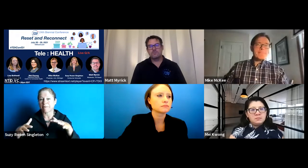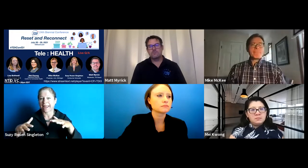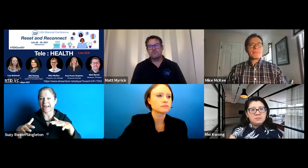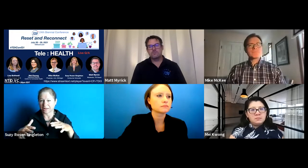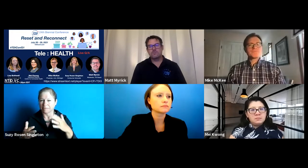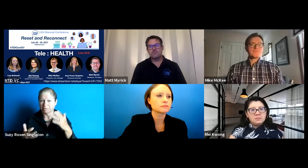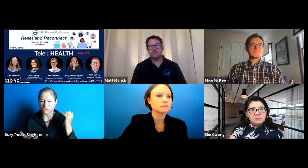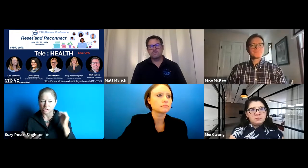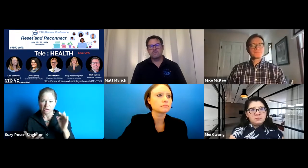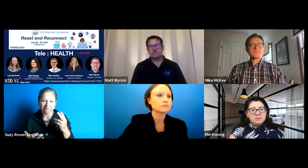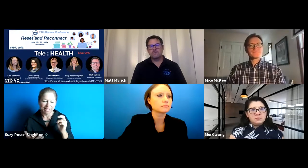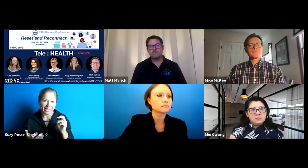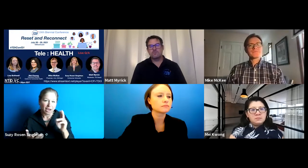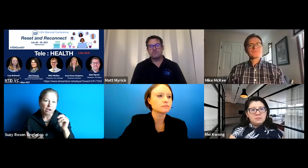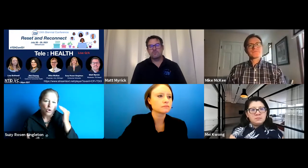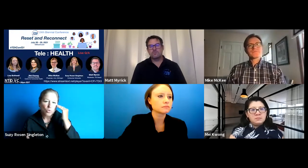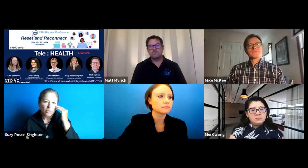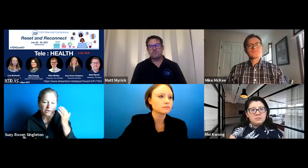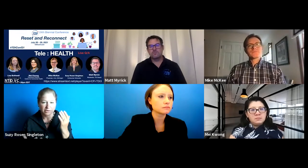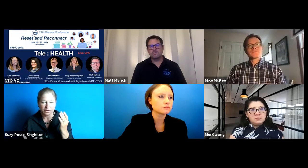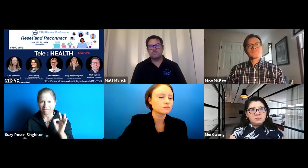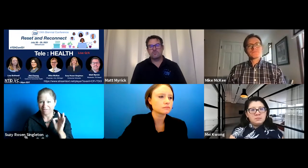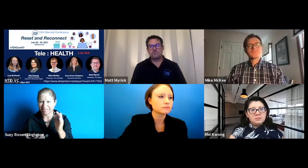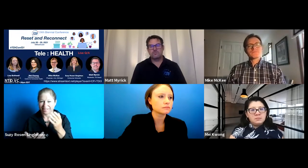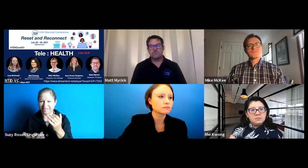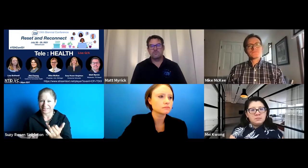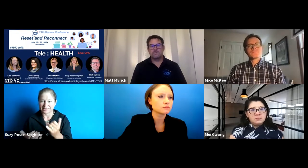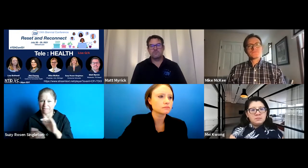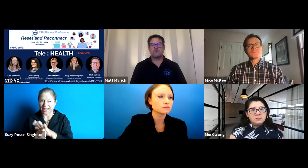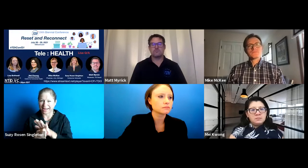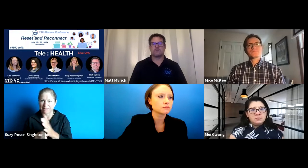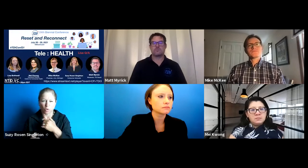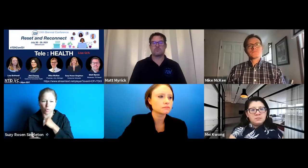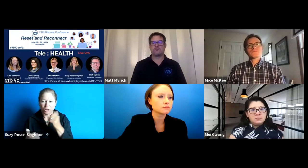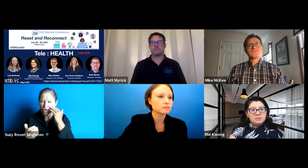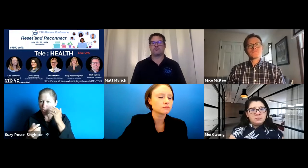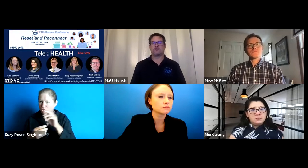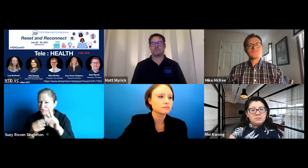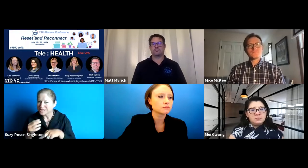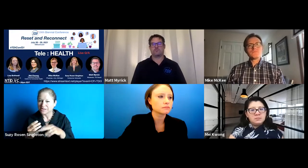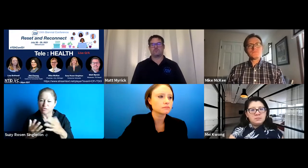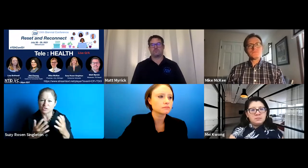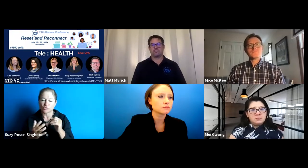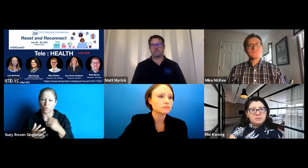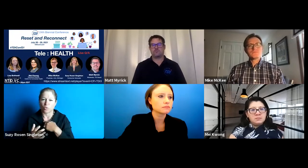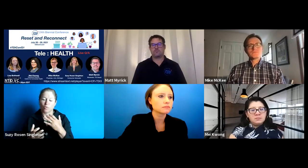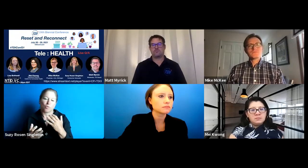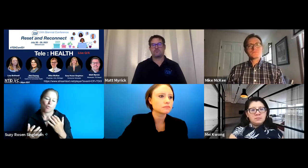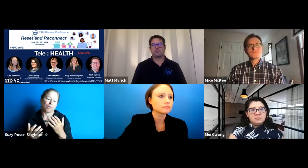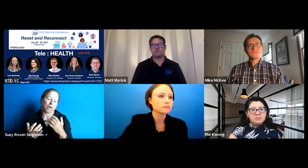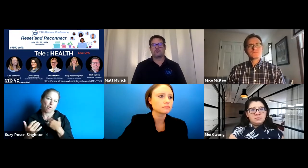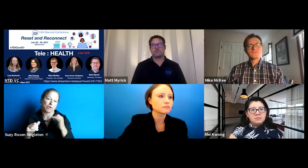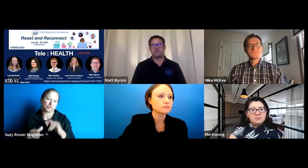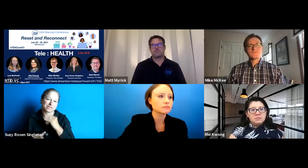many of us were in a state of panic because of the unknowns of the pandemic. We didn't really know